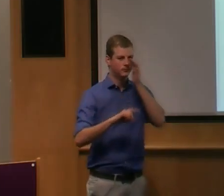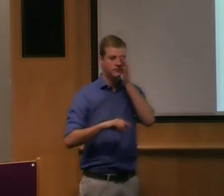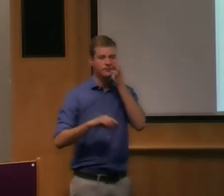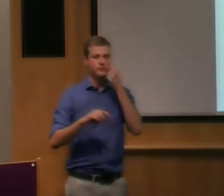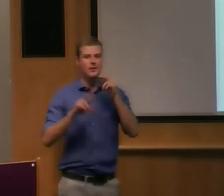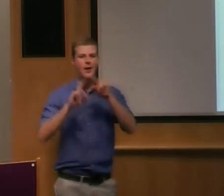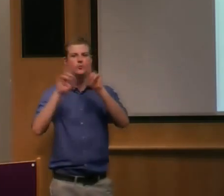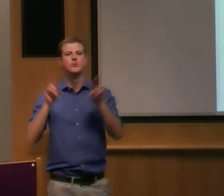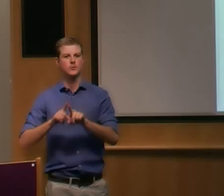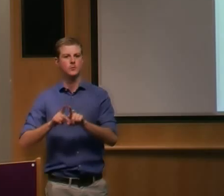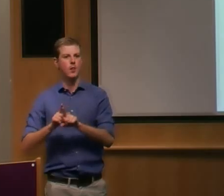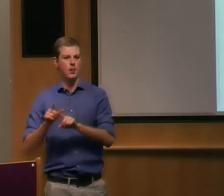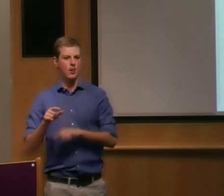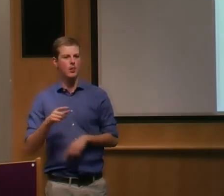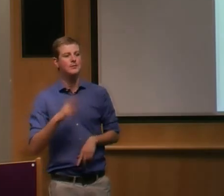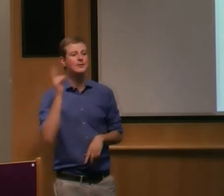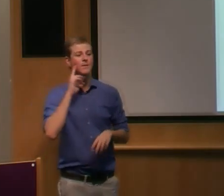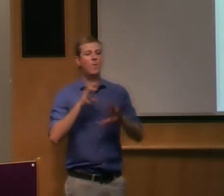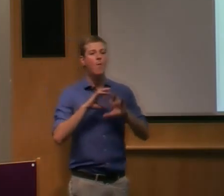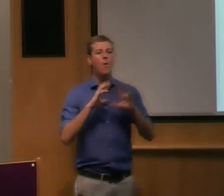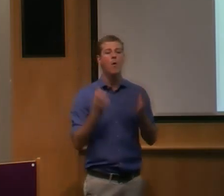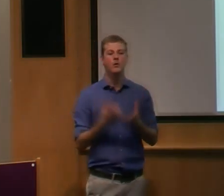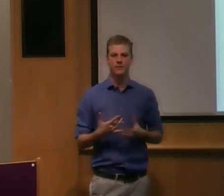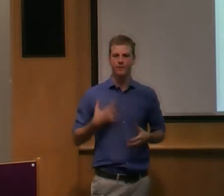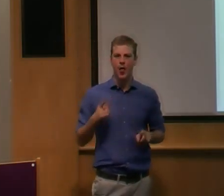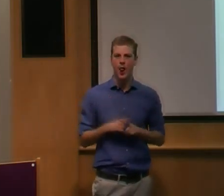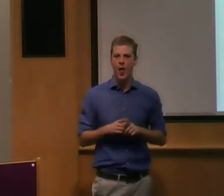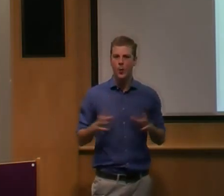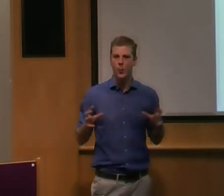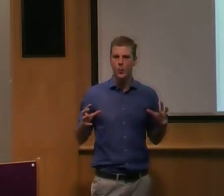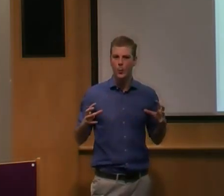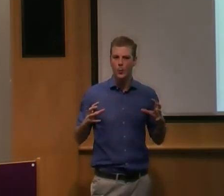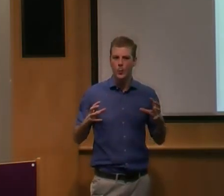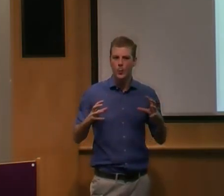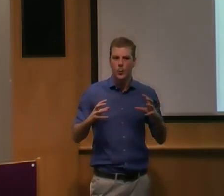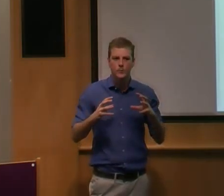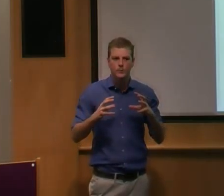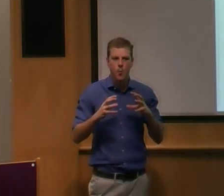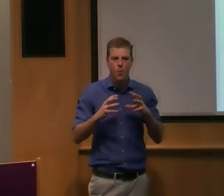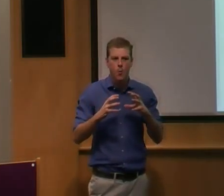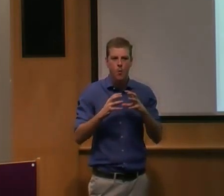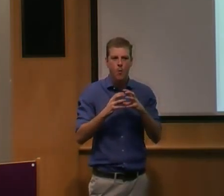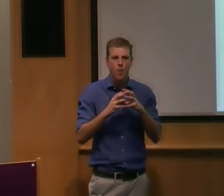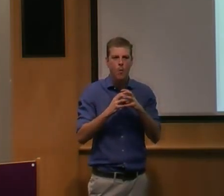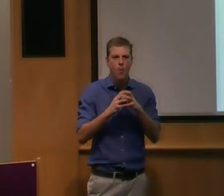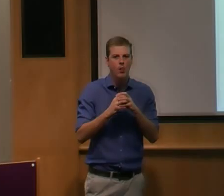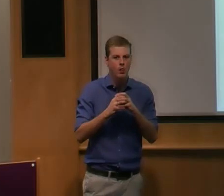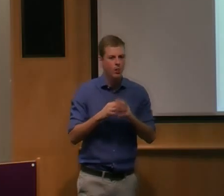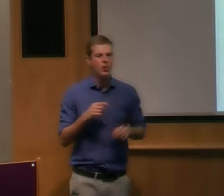It's not on a regional level, but on an international level. People feel that the deaf world is